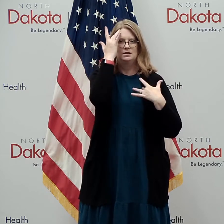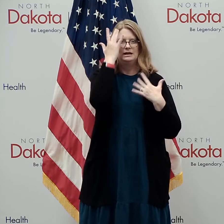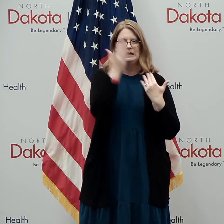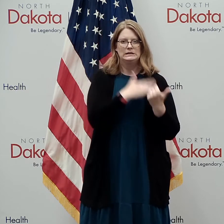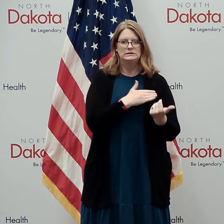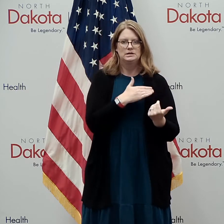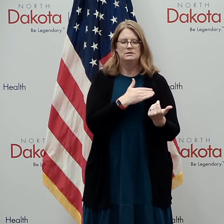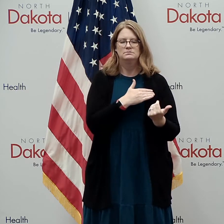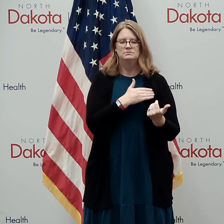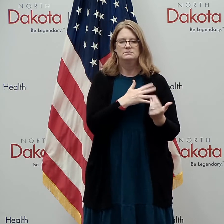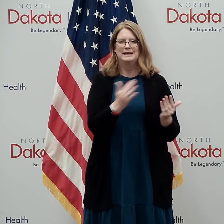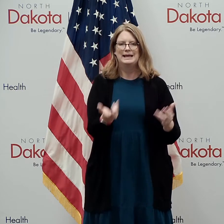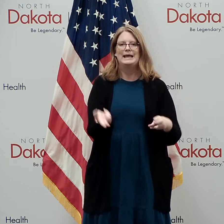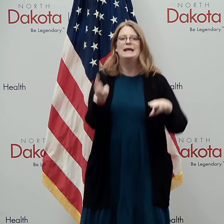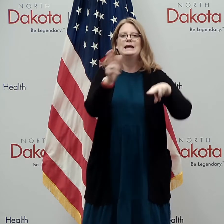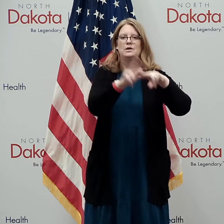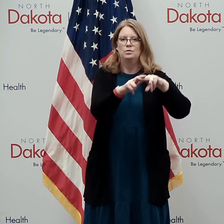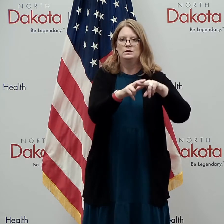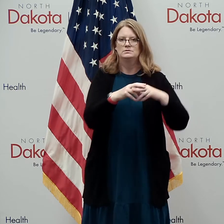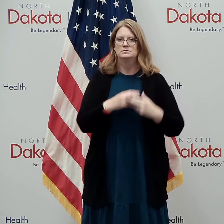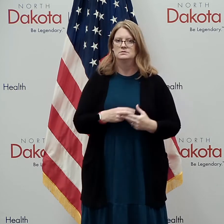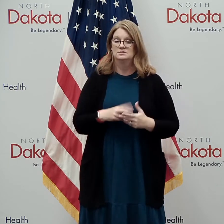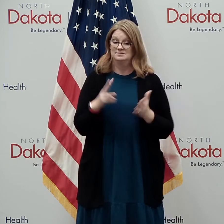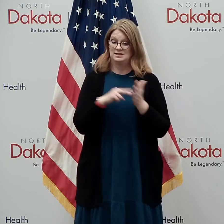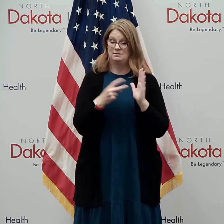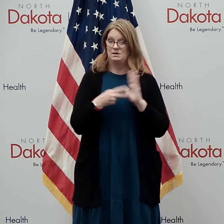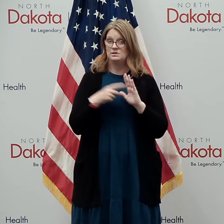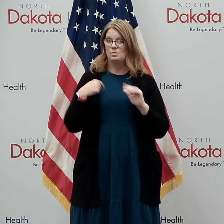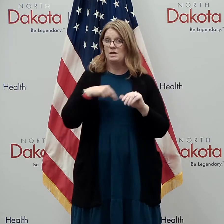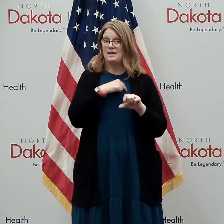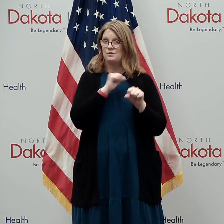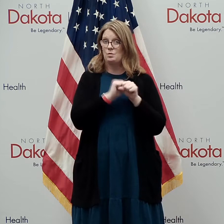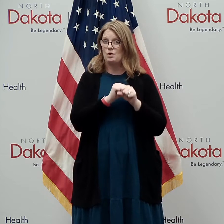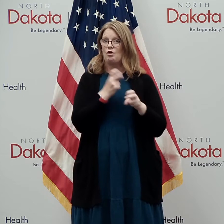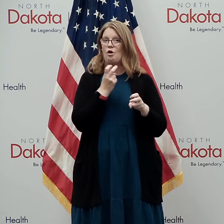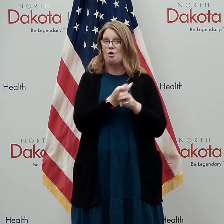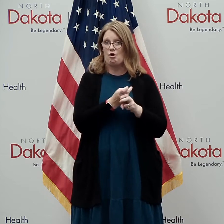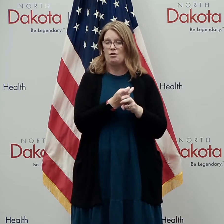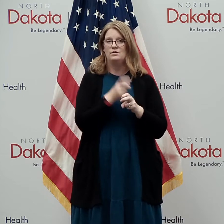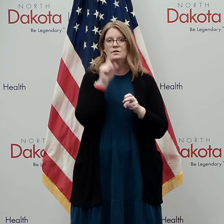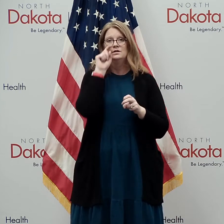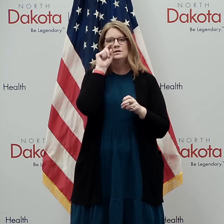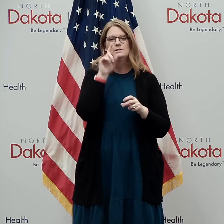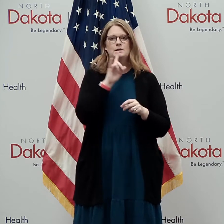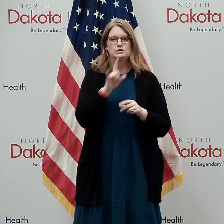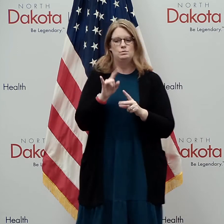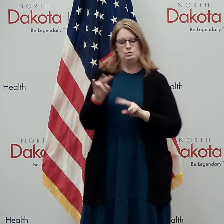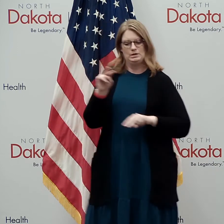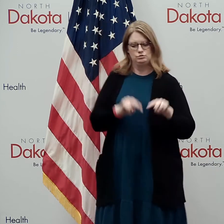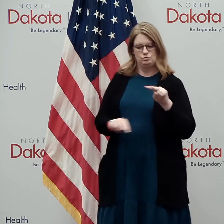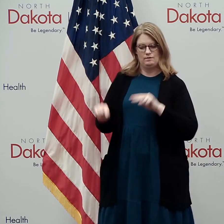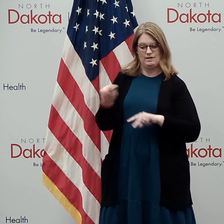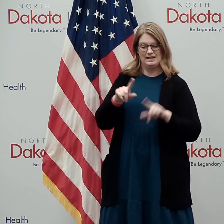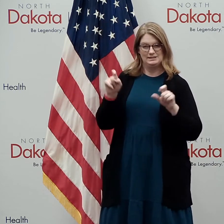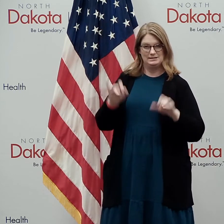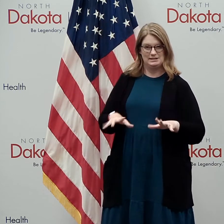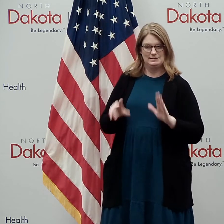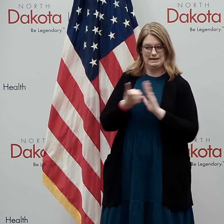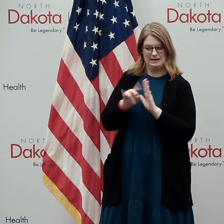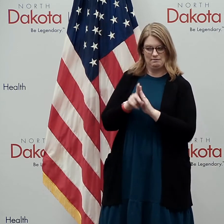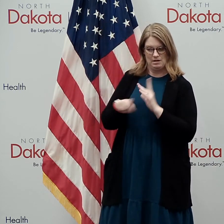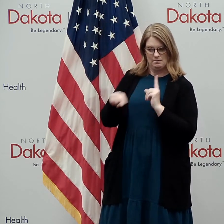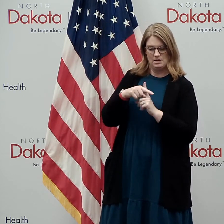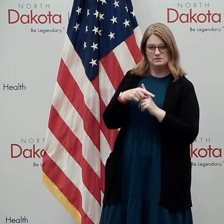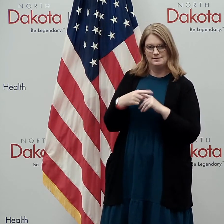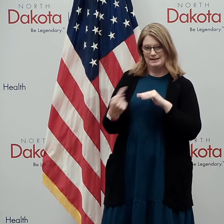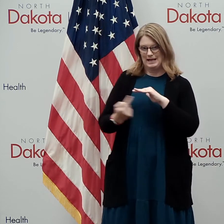that, we have to work even harder to make sure that we're doing the surveillance testing, identifying those positives, and then isolating them.